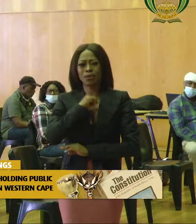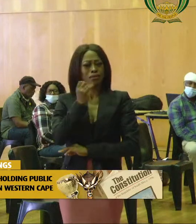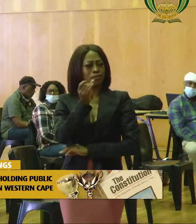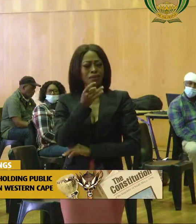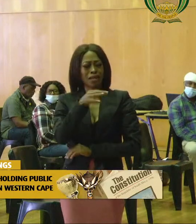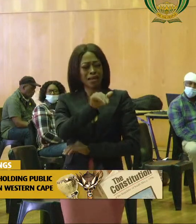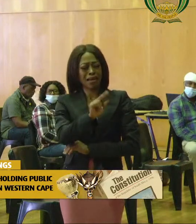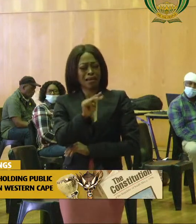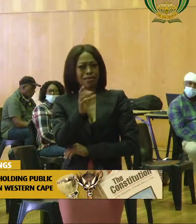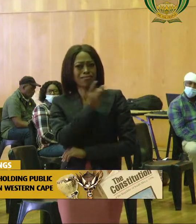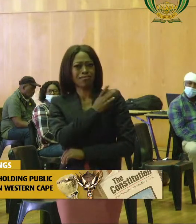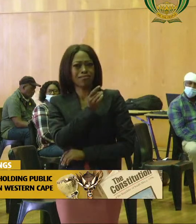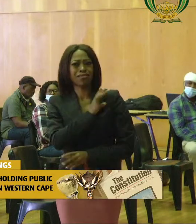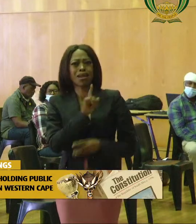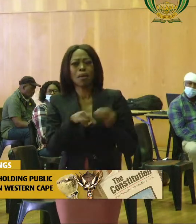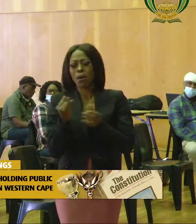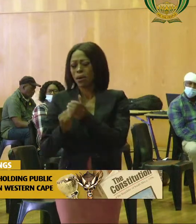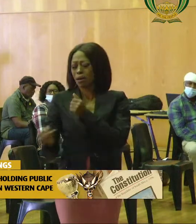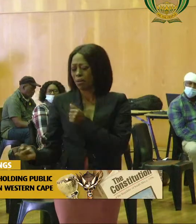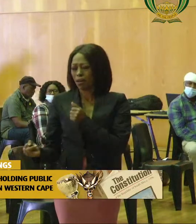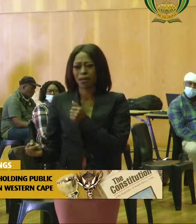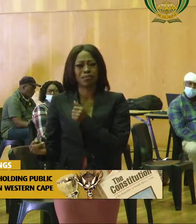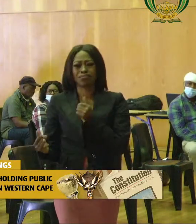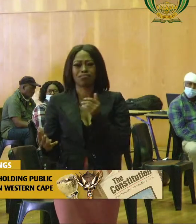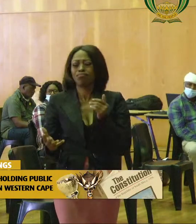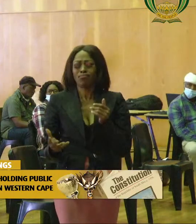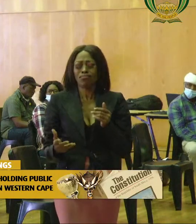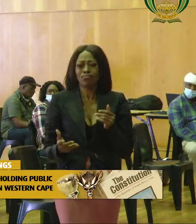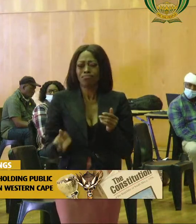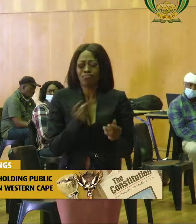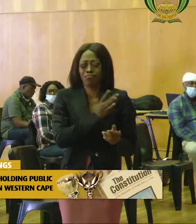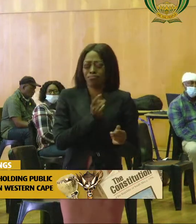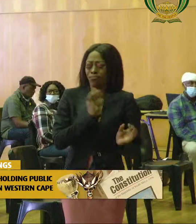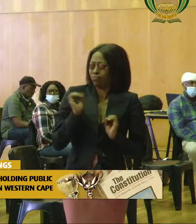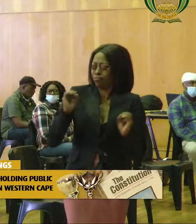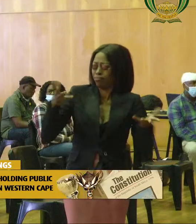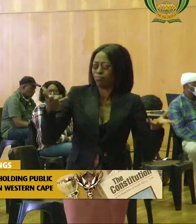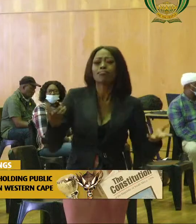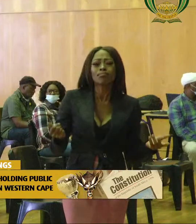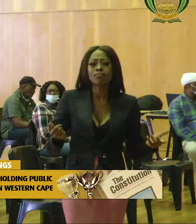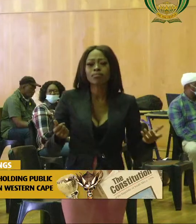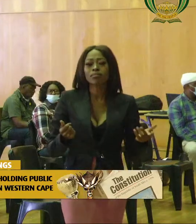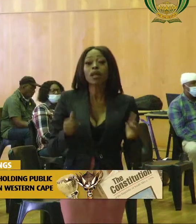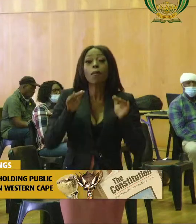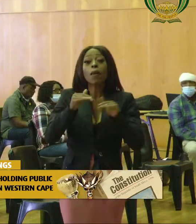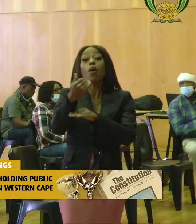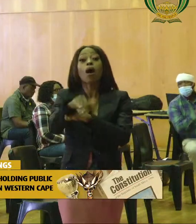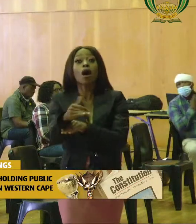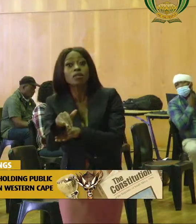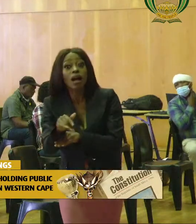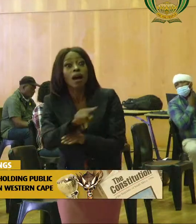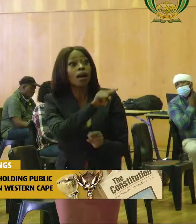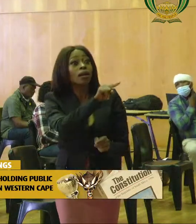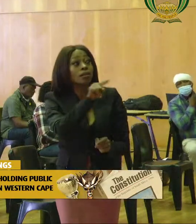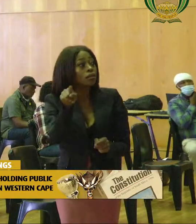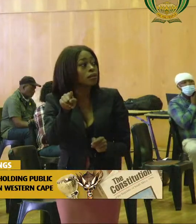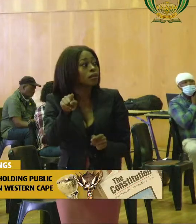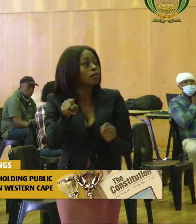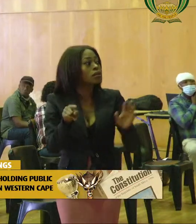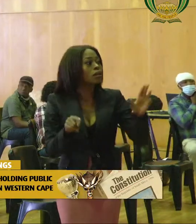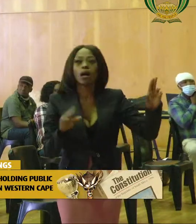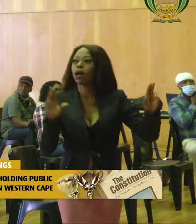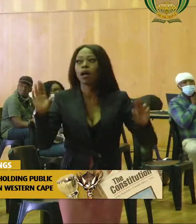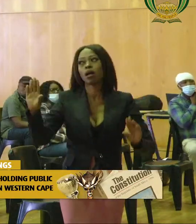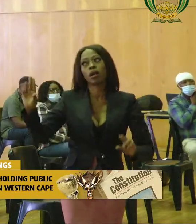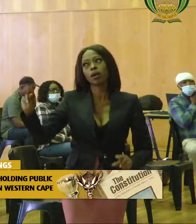is not threatened by independence that is happening here. No. Is the people outside that? No, let